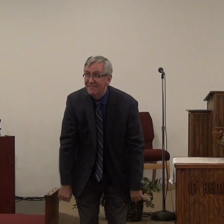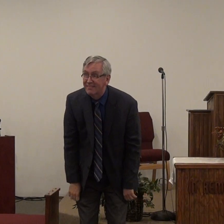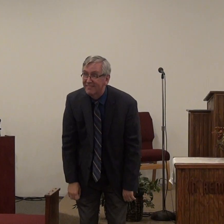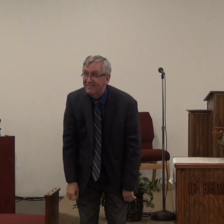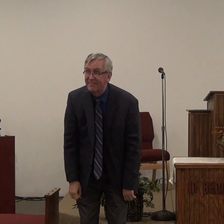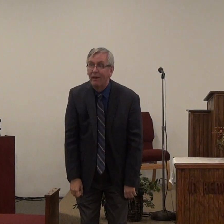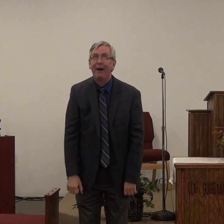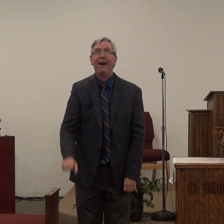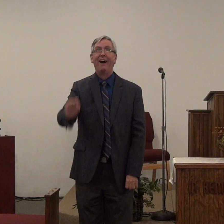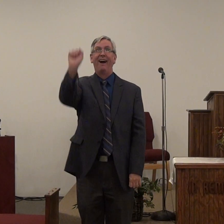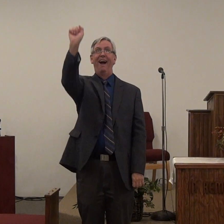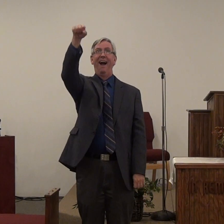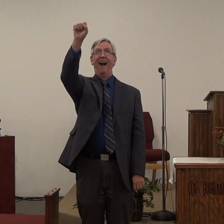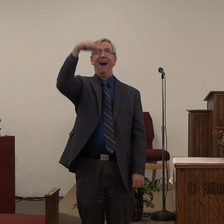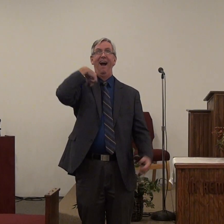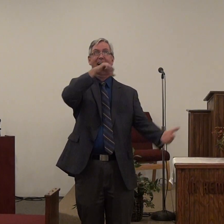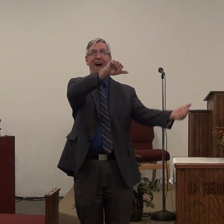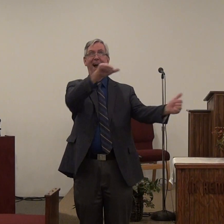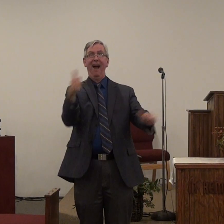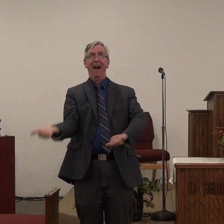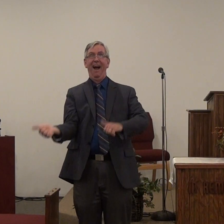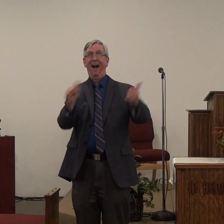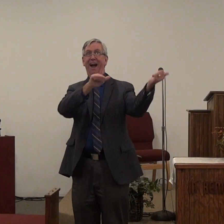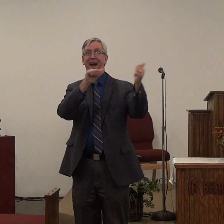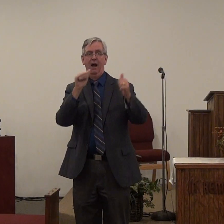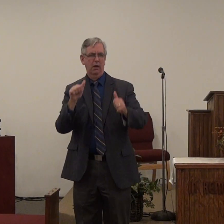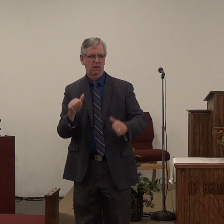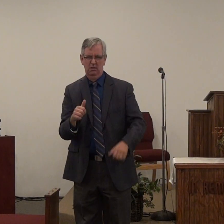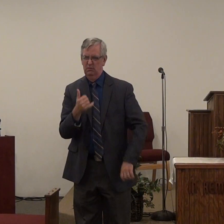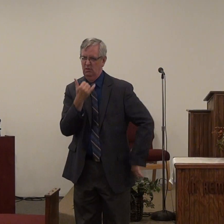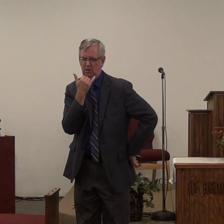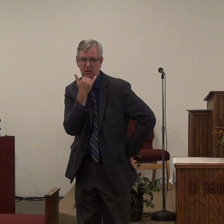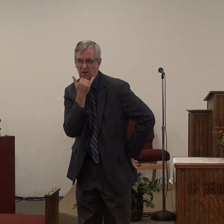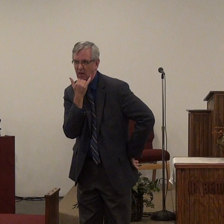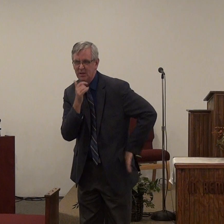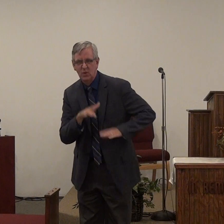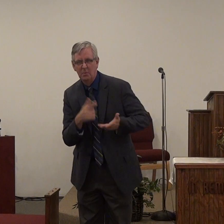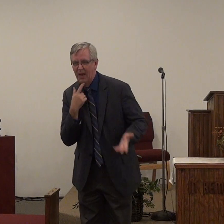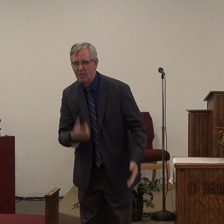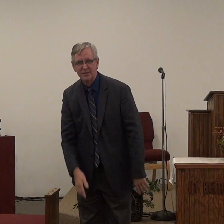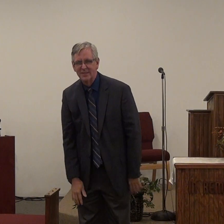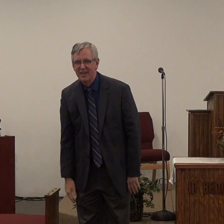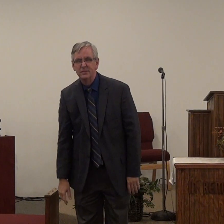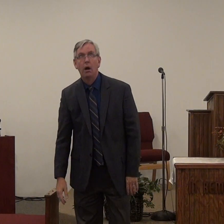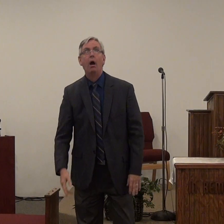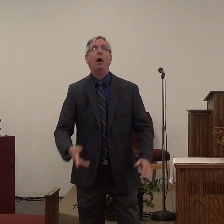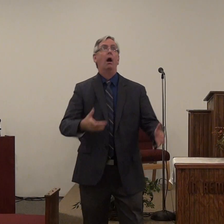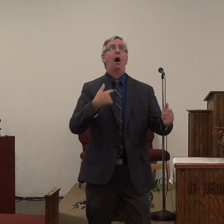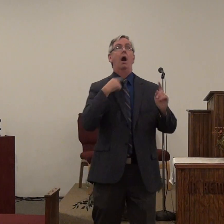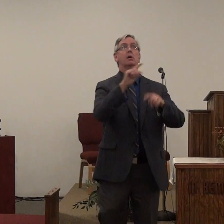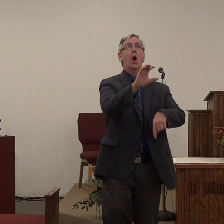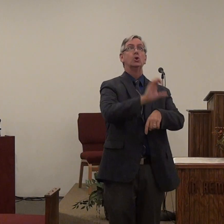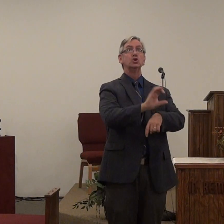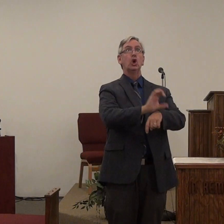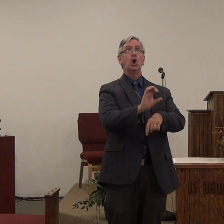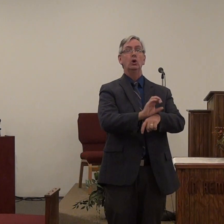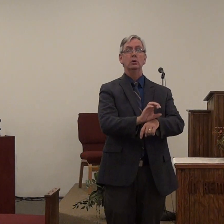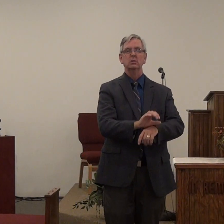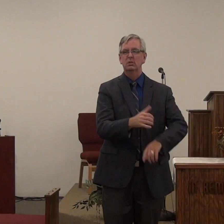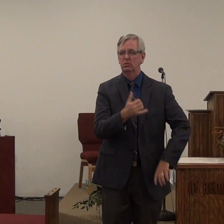and I were to ask you if you're saved and your answer would be, "Yes, because I'm baptized," that's not what the Bible says will get you to